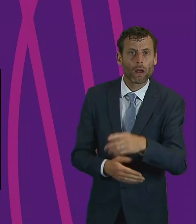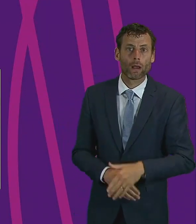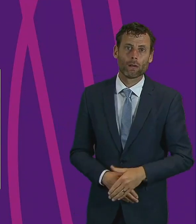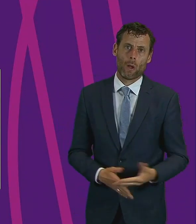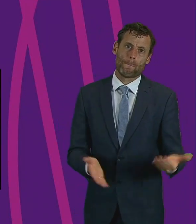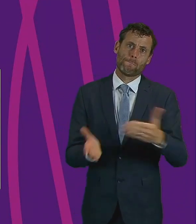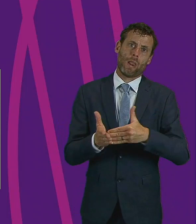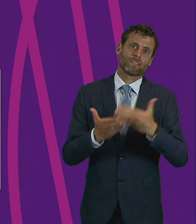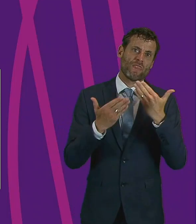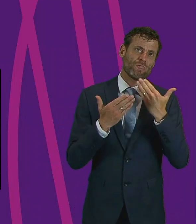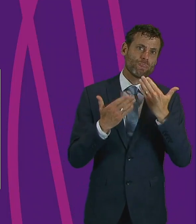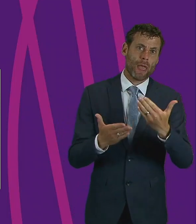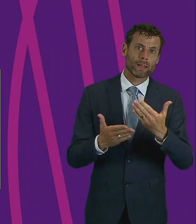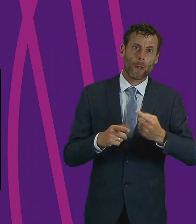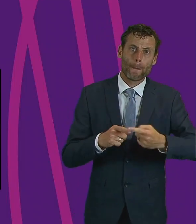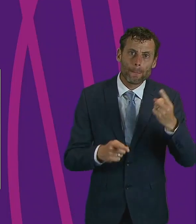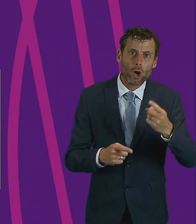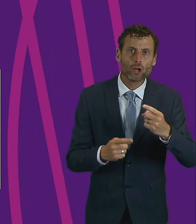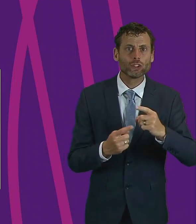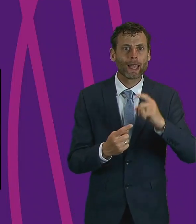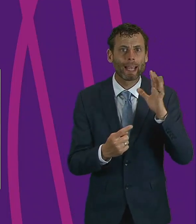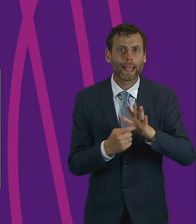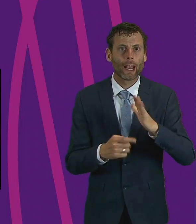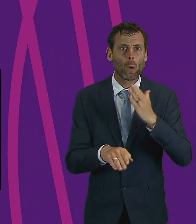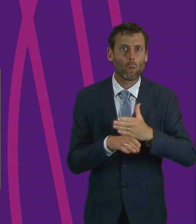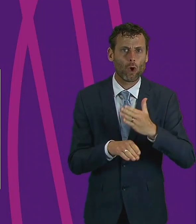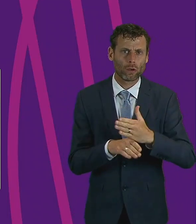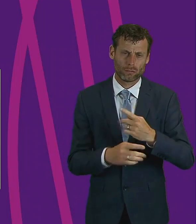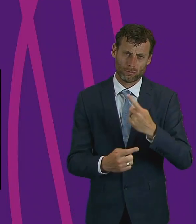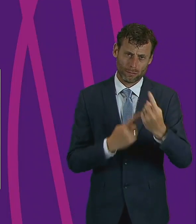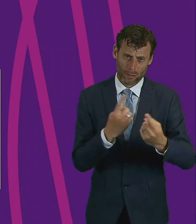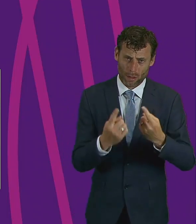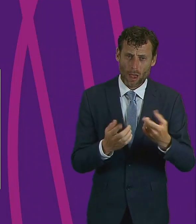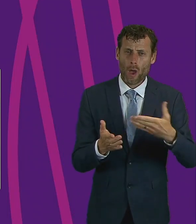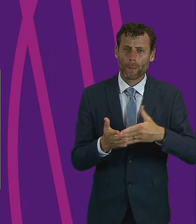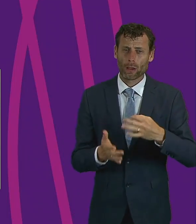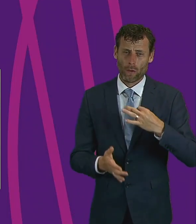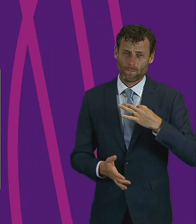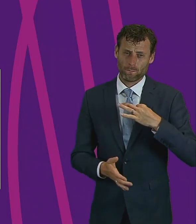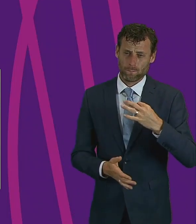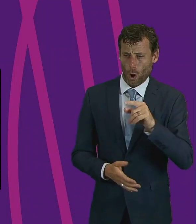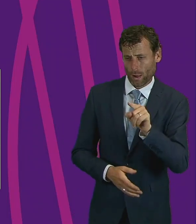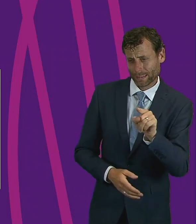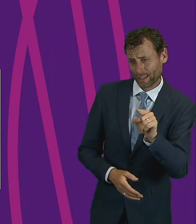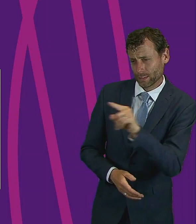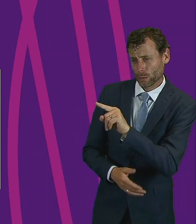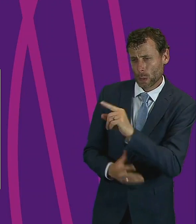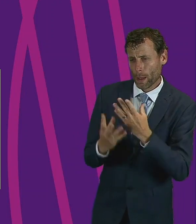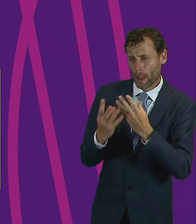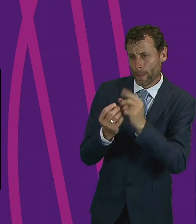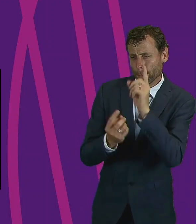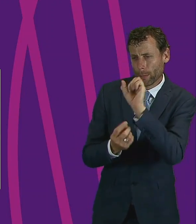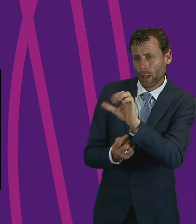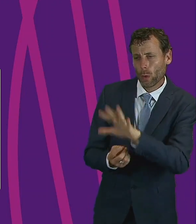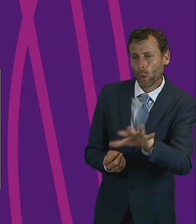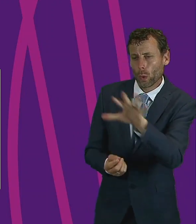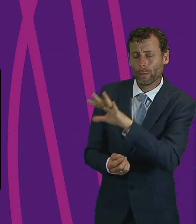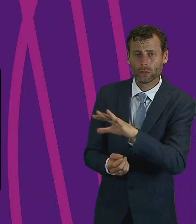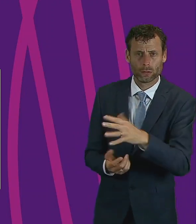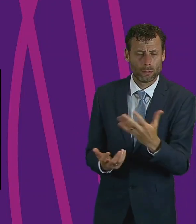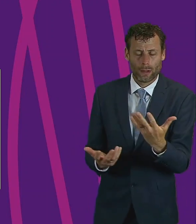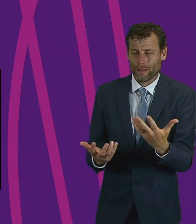and key workers as well as the thousands of volunteers who are helping out in their community. No amount of thanks could ever convey